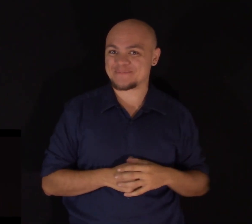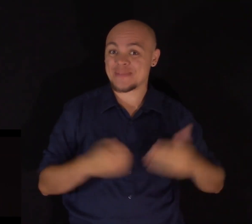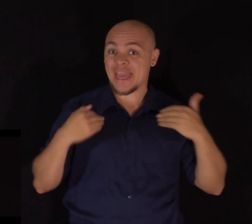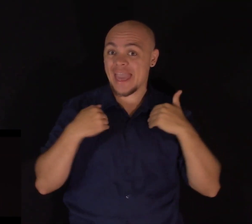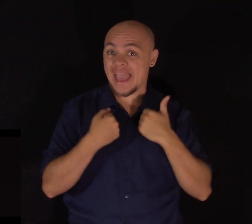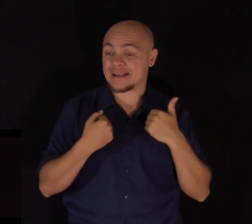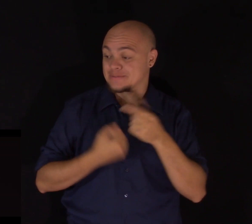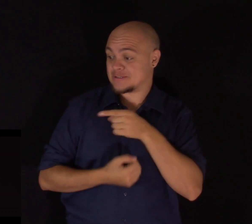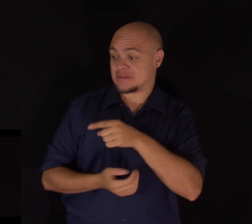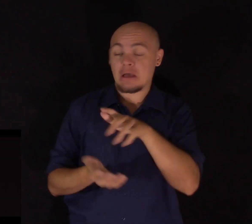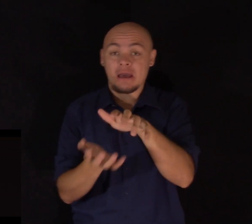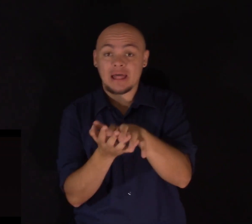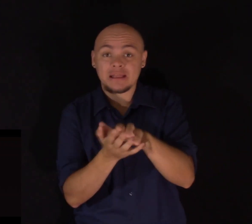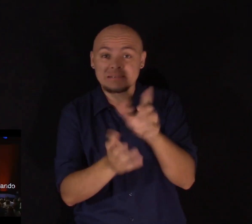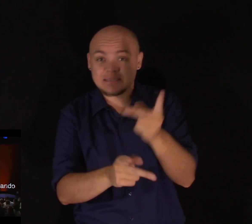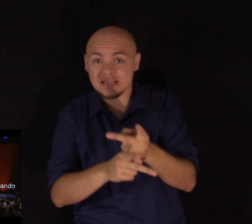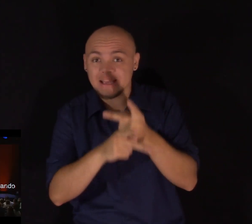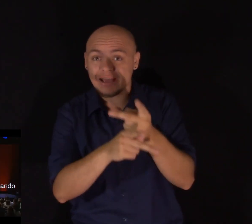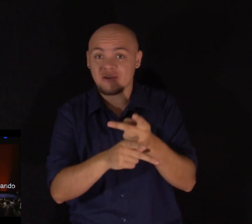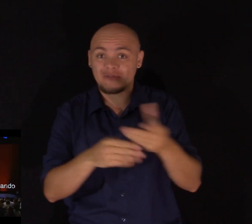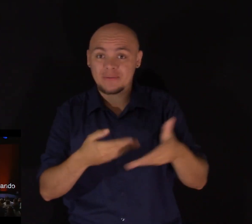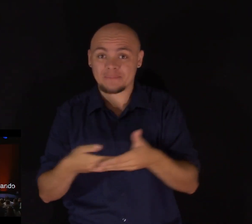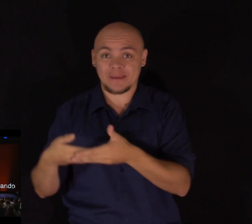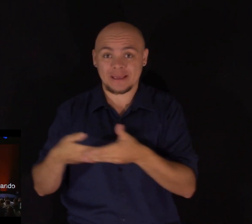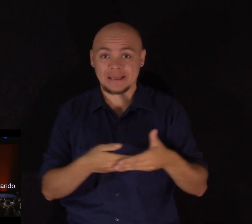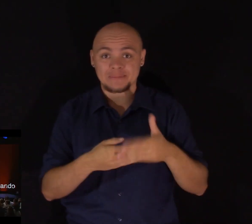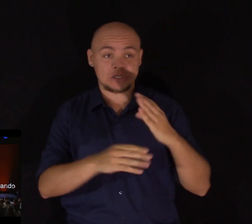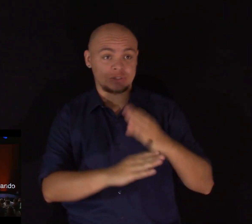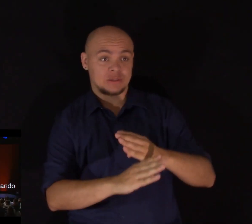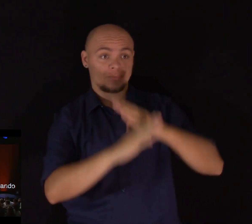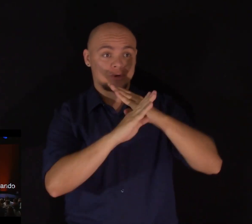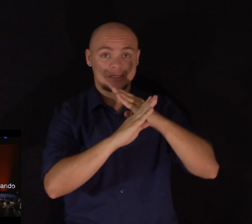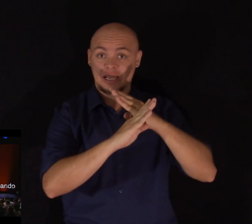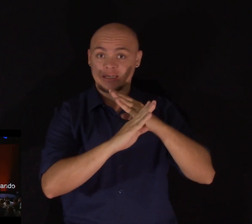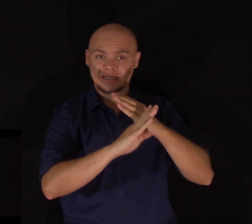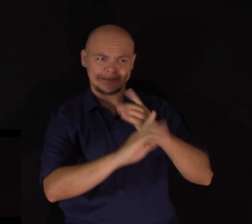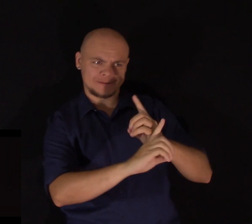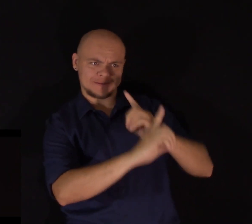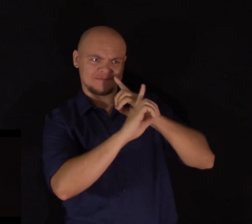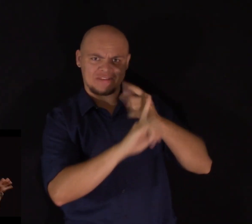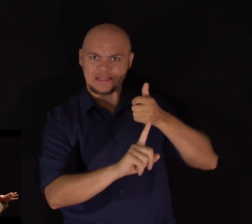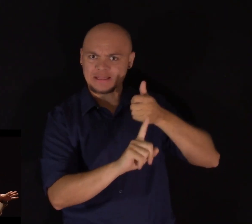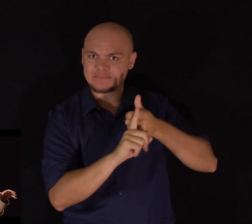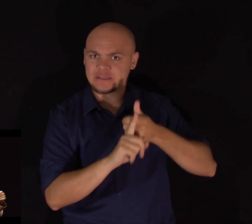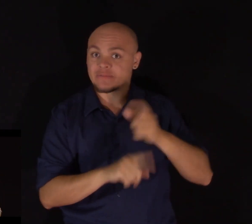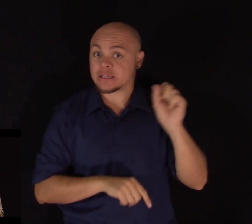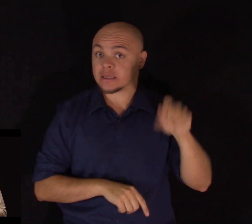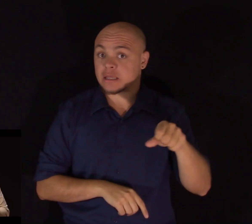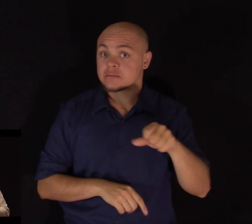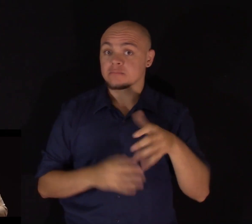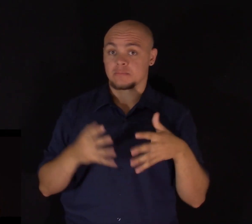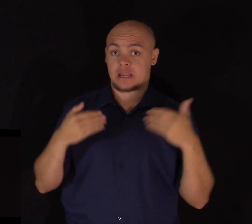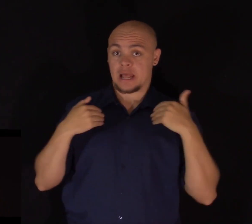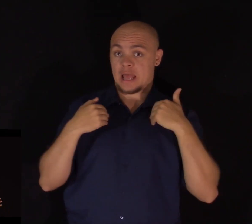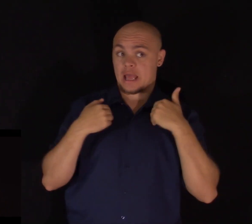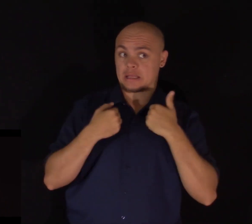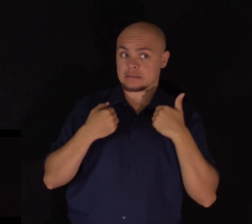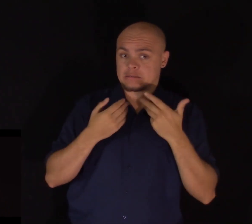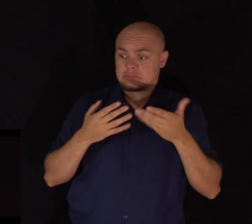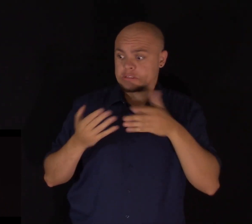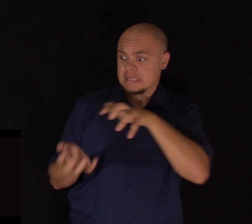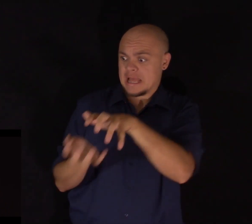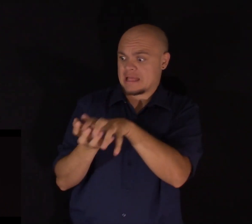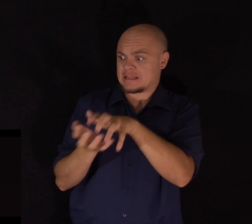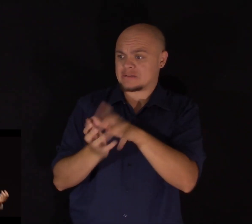and crocodiles nurture their young, they protect and defend. But with alligators and crocodiles, we're only